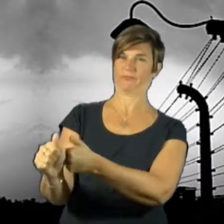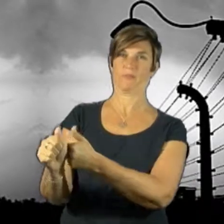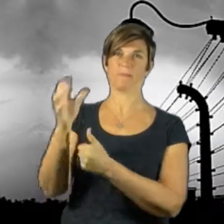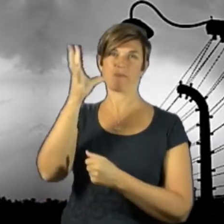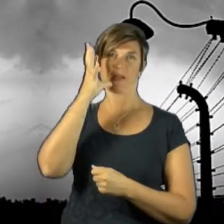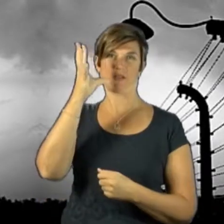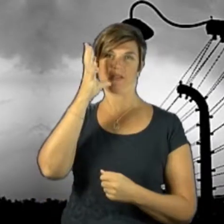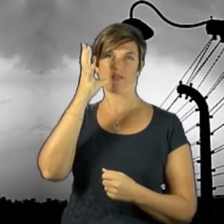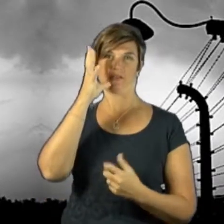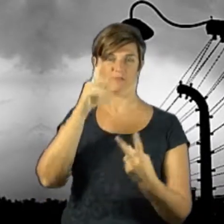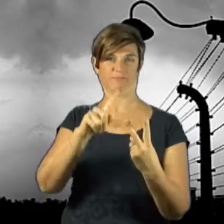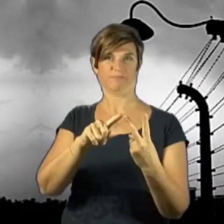Margot was more like her mother.